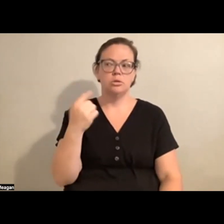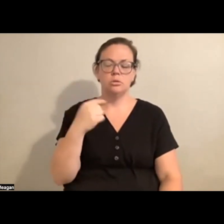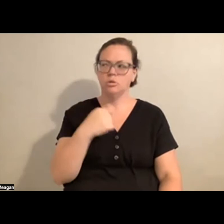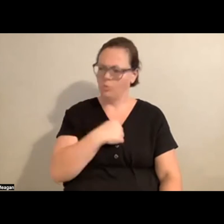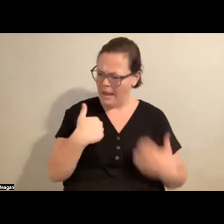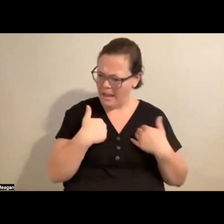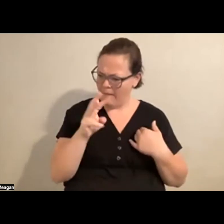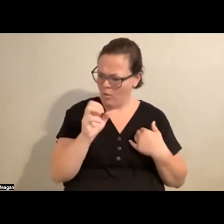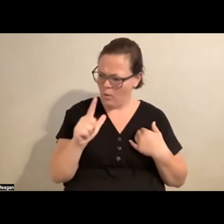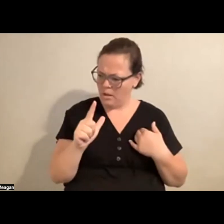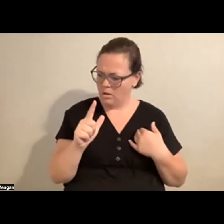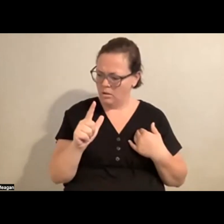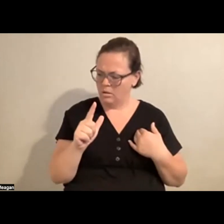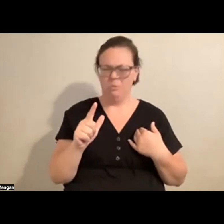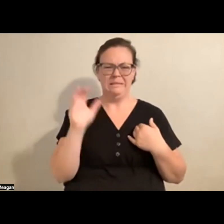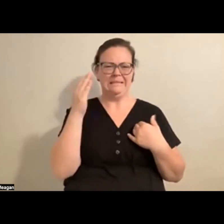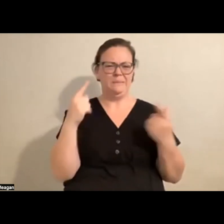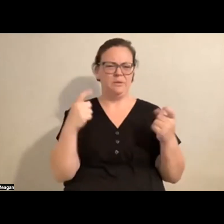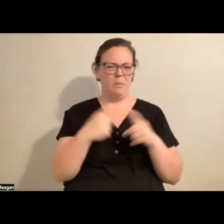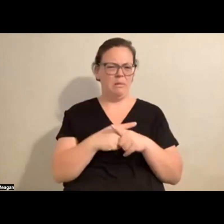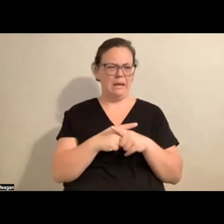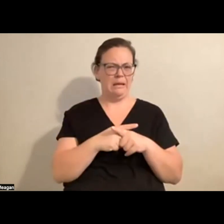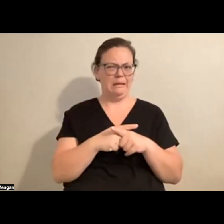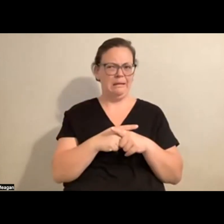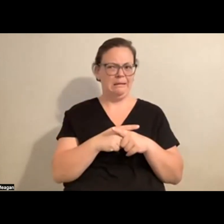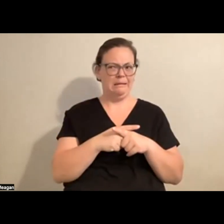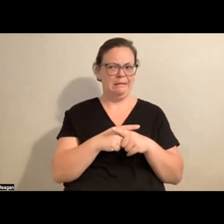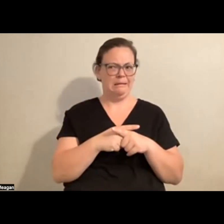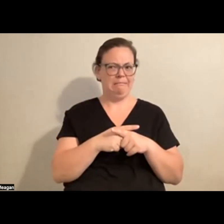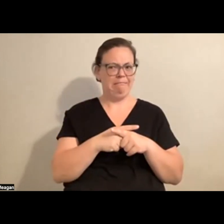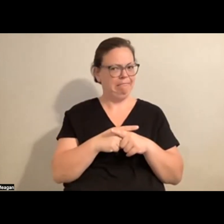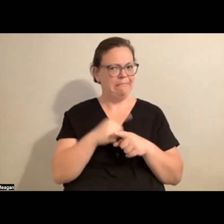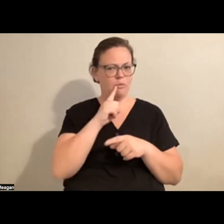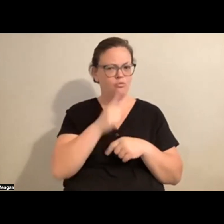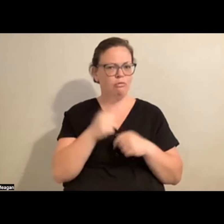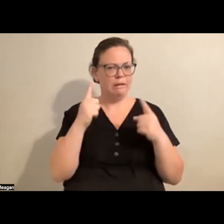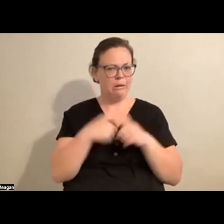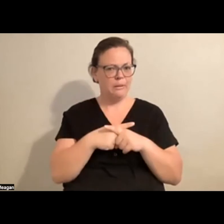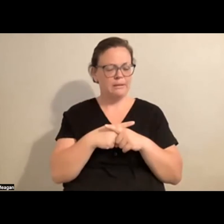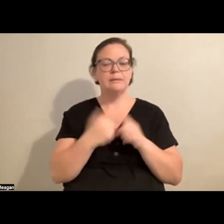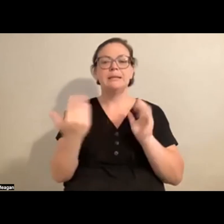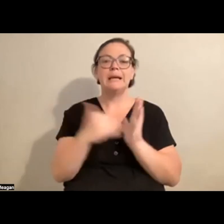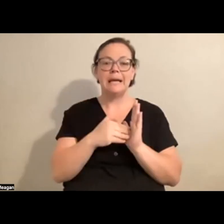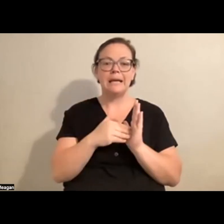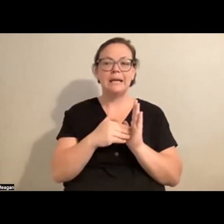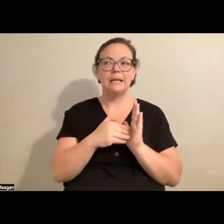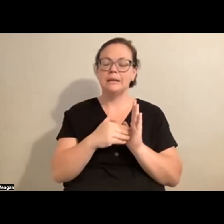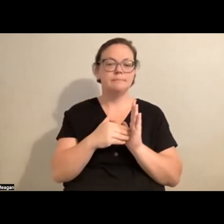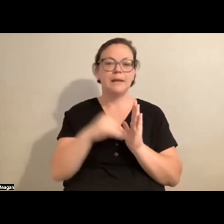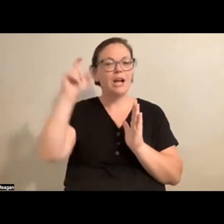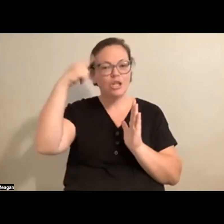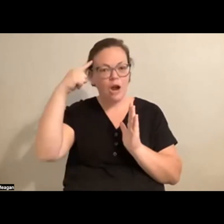And oh, that sounds really complicated. That's, like, that sounds really complicated. And again, it's like bureaucracy,